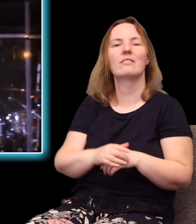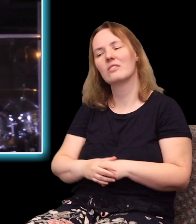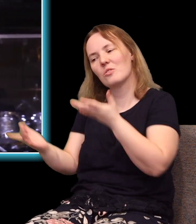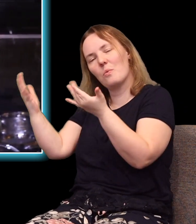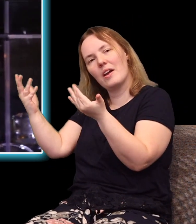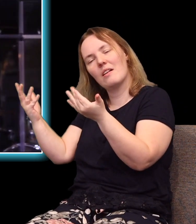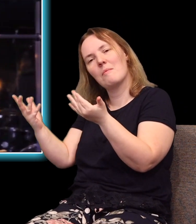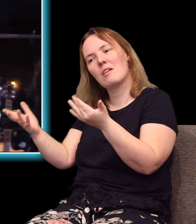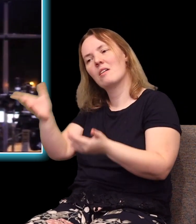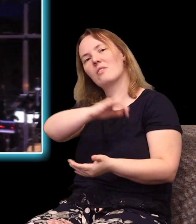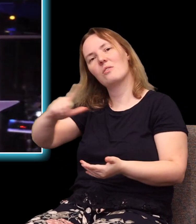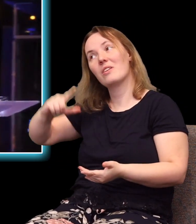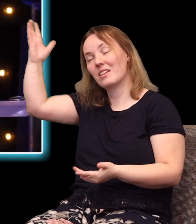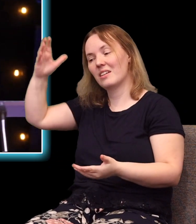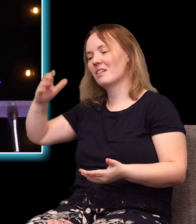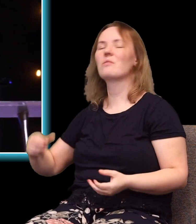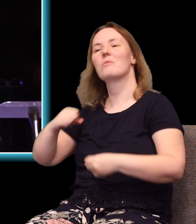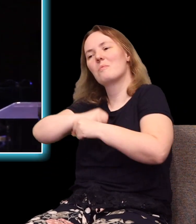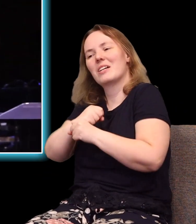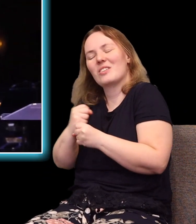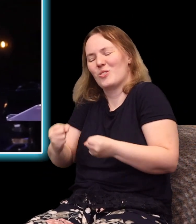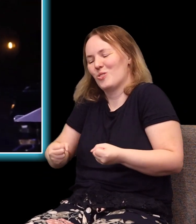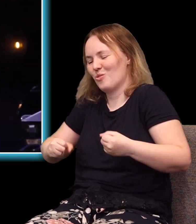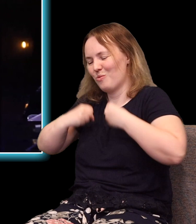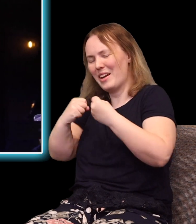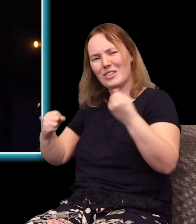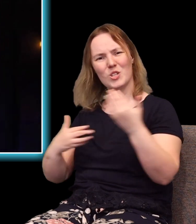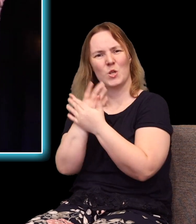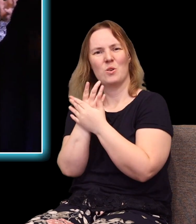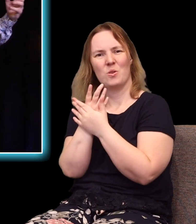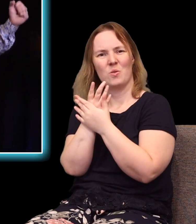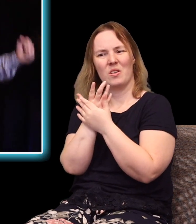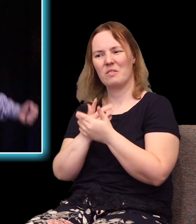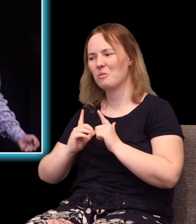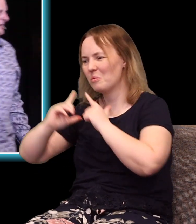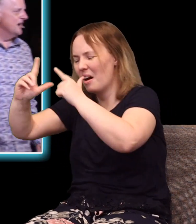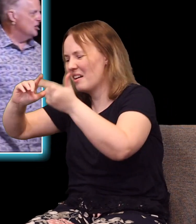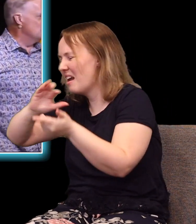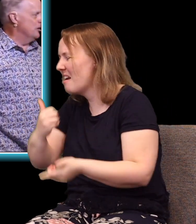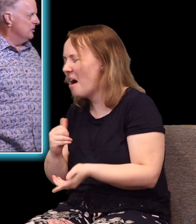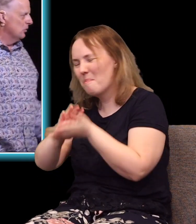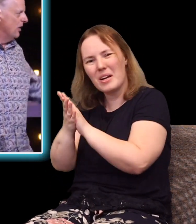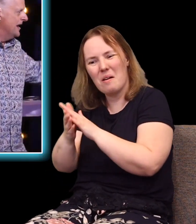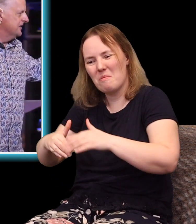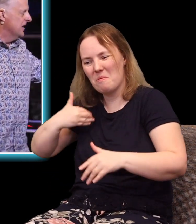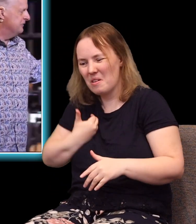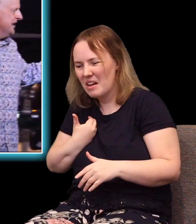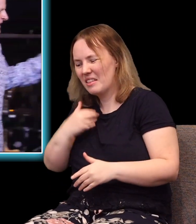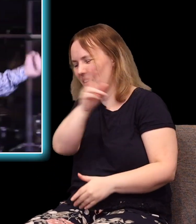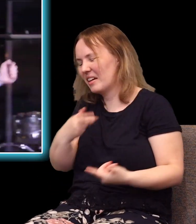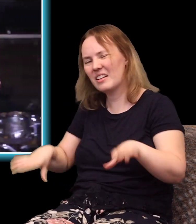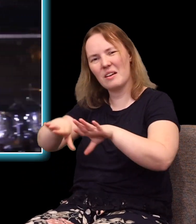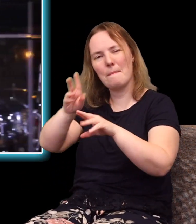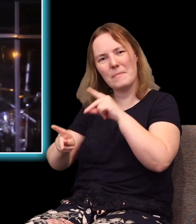say? Those who wait upon the Lord will renew their strength. They will mount up with wings of eagles, right? They will run and not go weary. They will walk and not